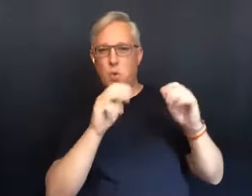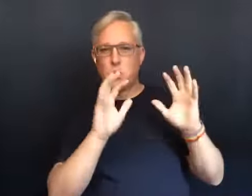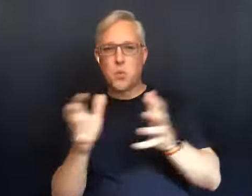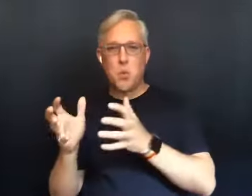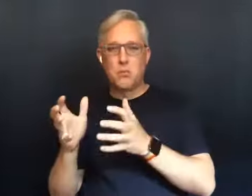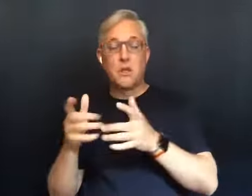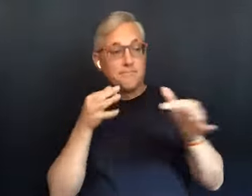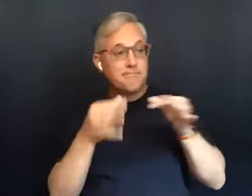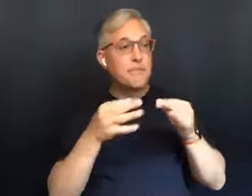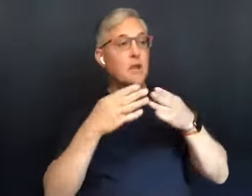the groups involved.